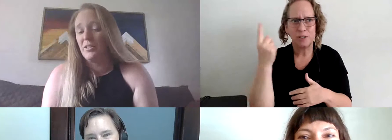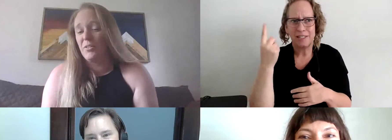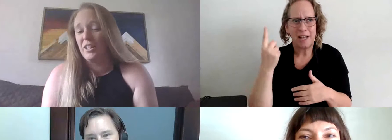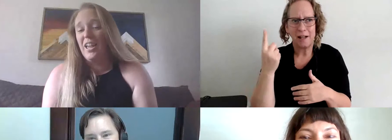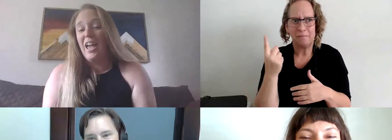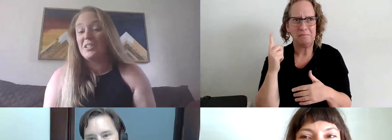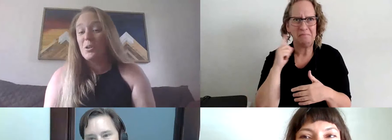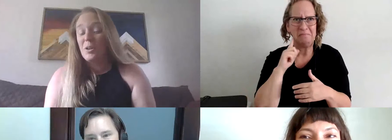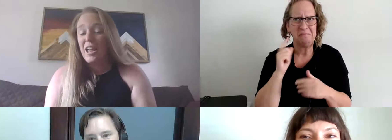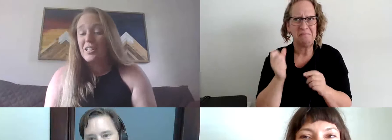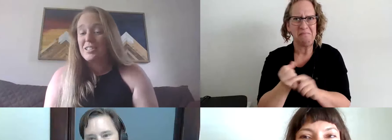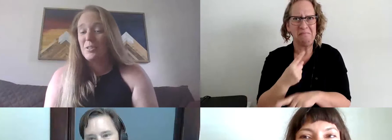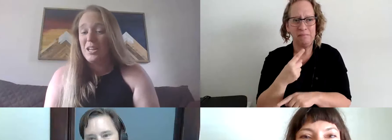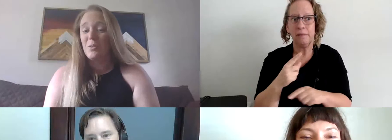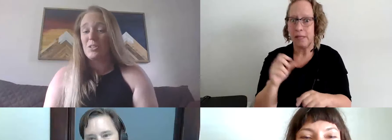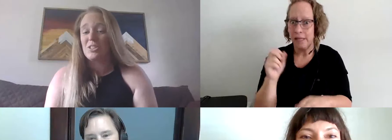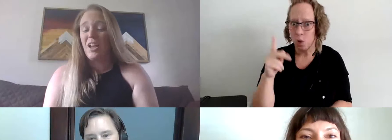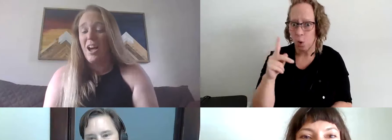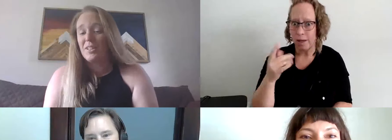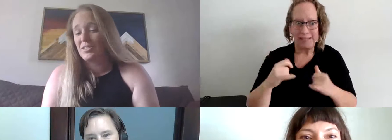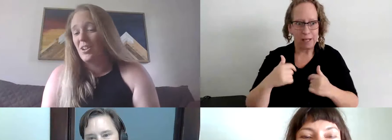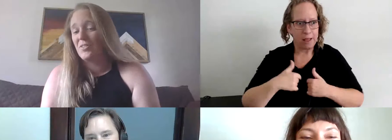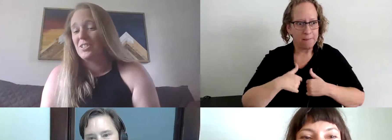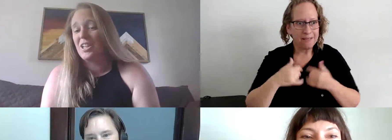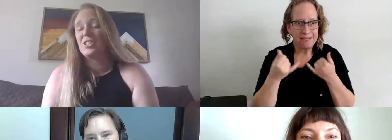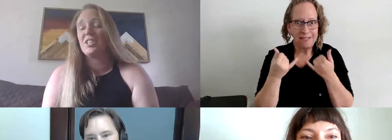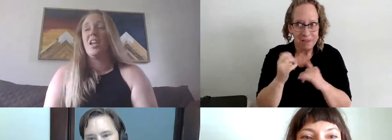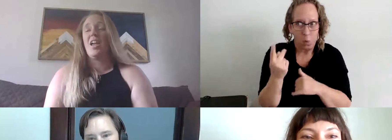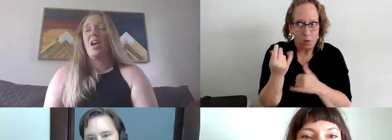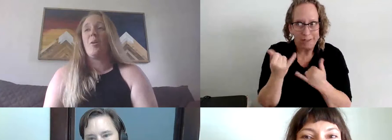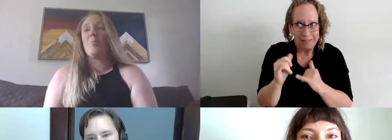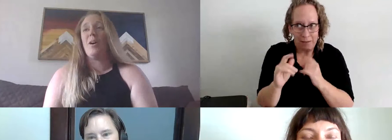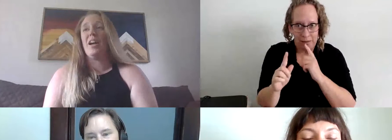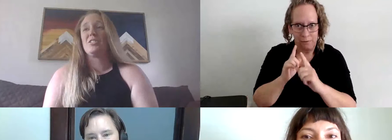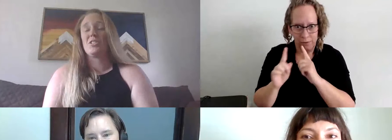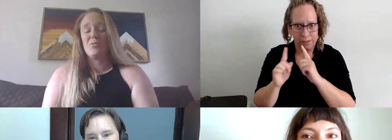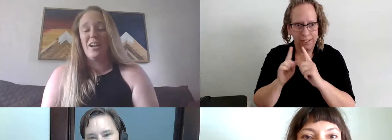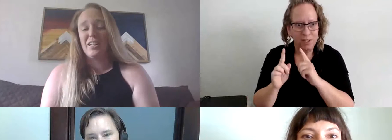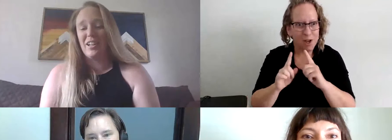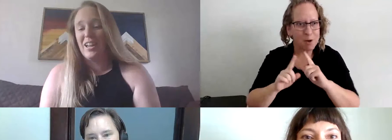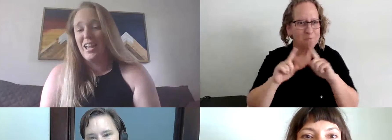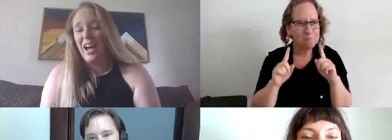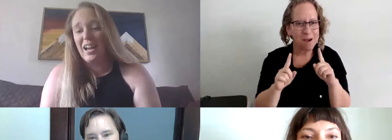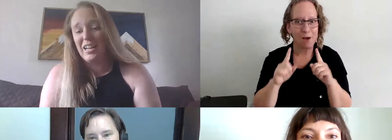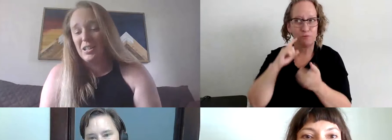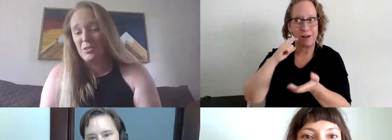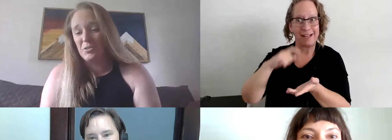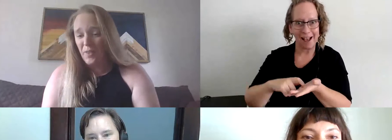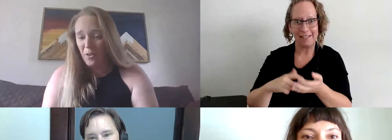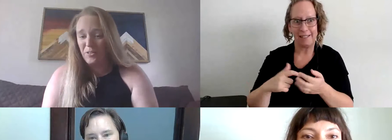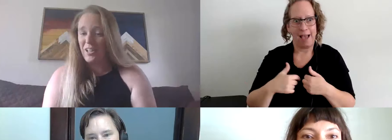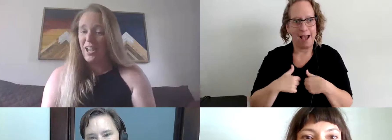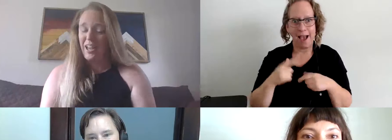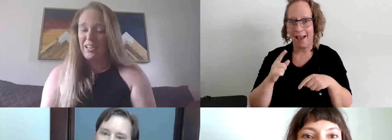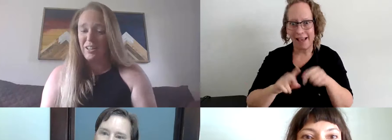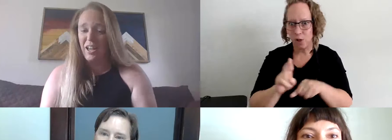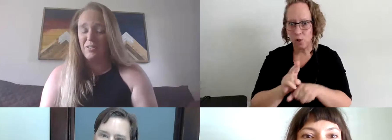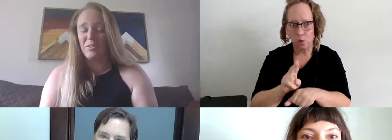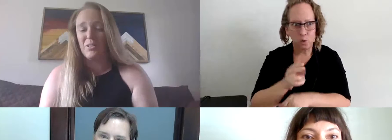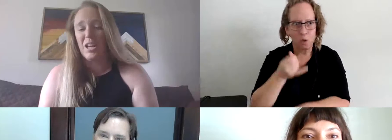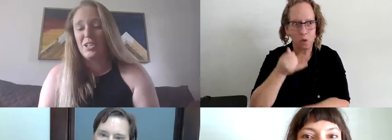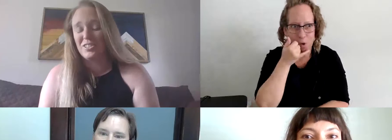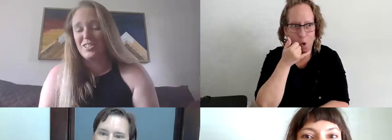sounds completely different. And it's okay, it's still me. We're still having this conversation, but just recognize that I can't use the phone,